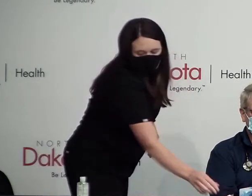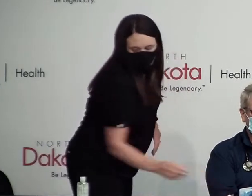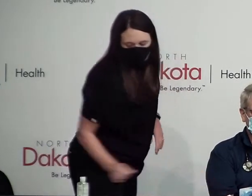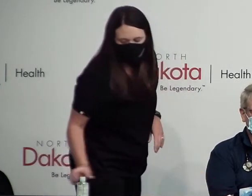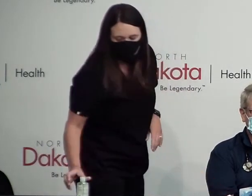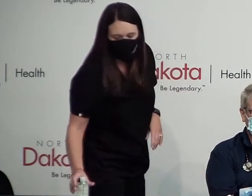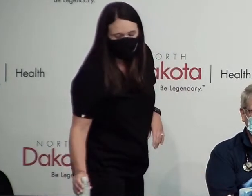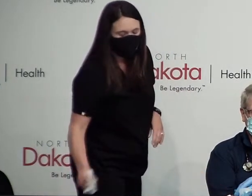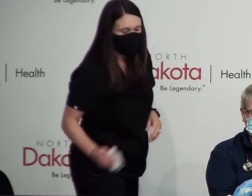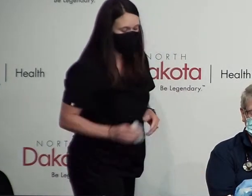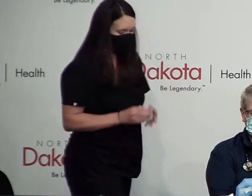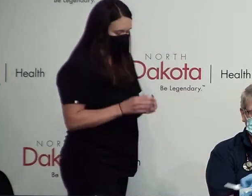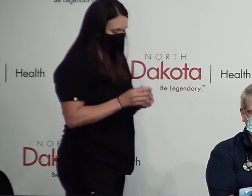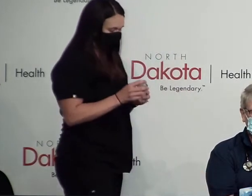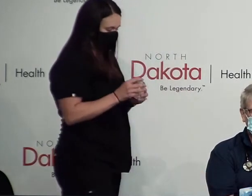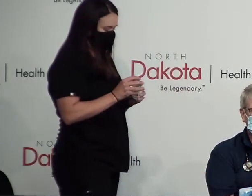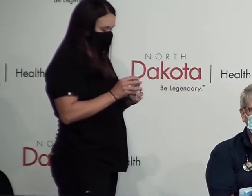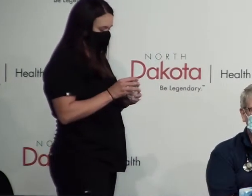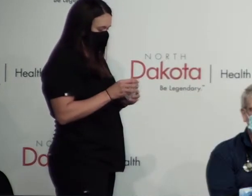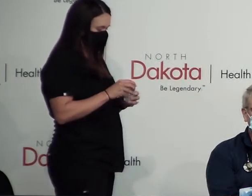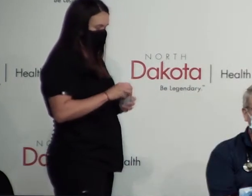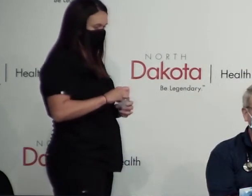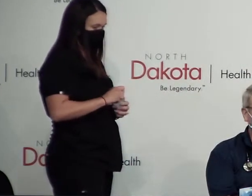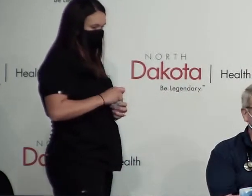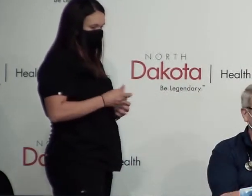Okay. Thank you.